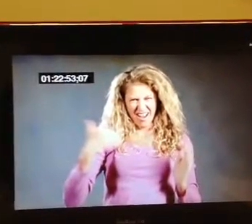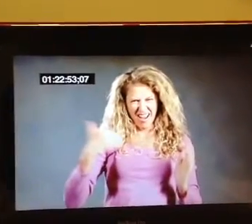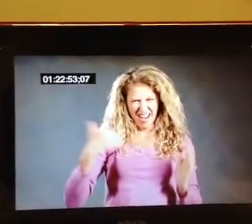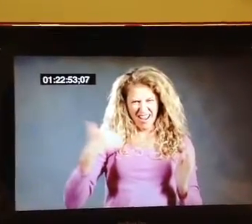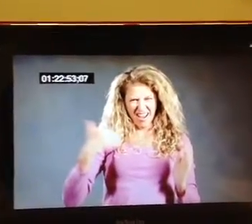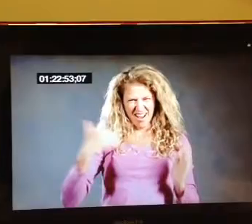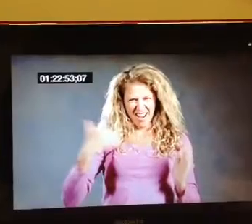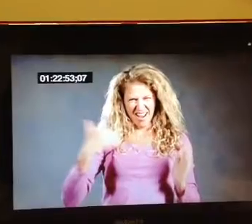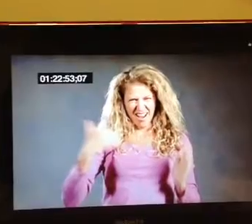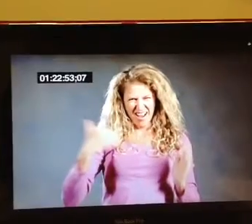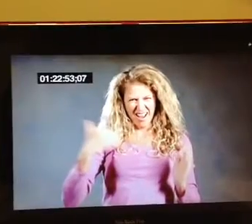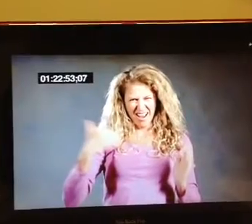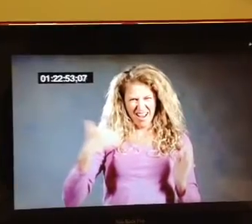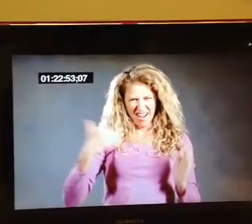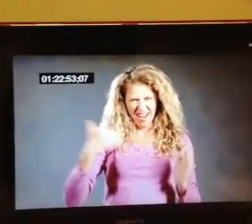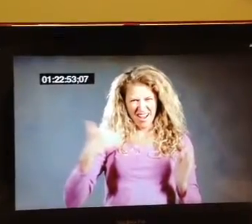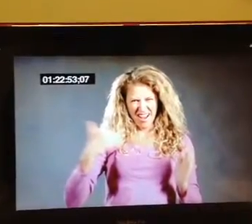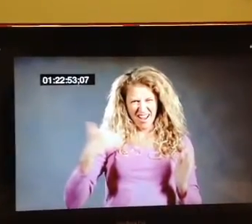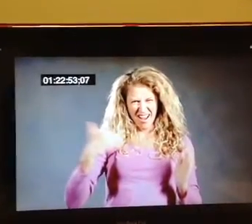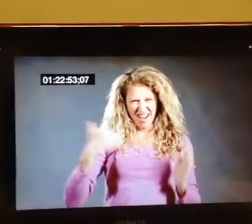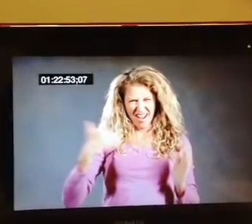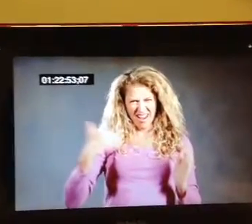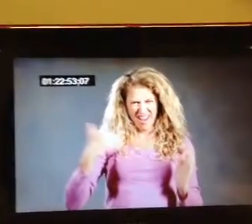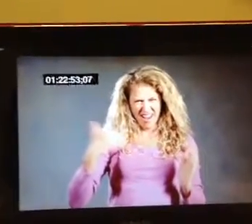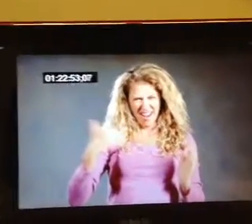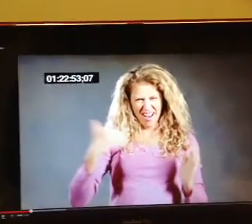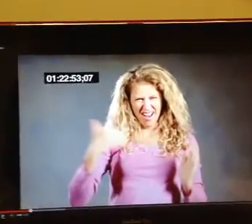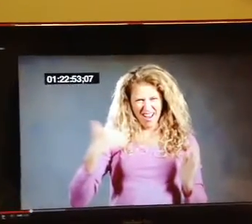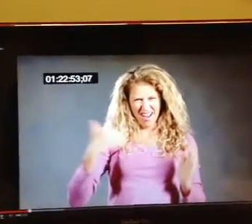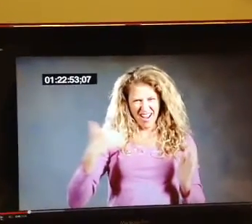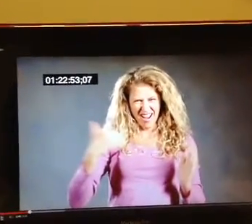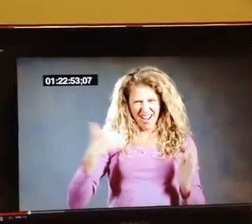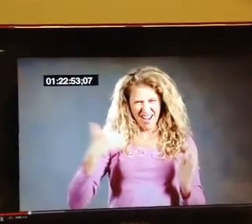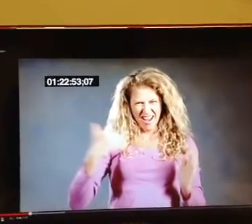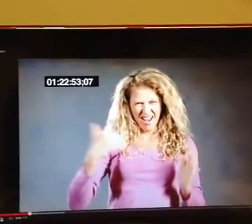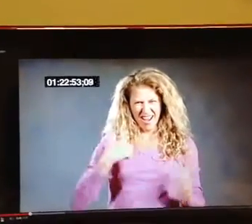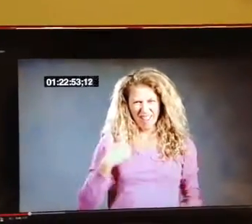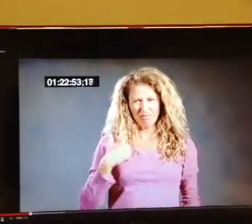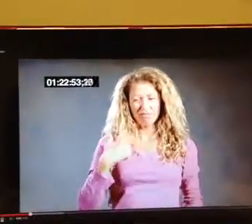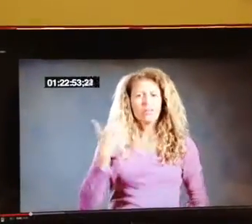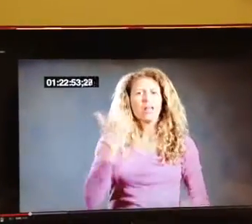strangest one though is we have a bamboo tree that's 25 feet tall.